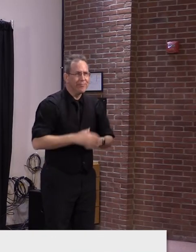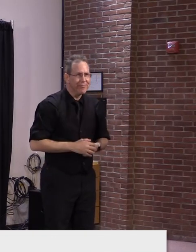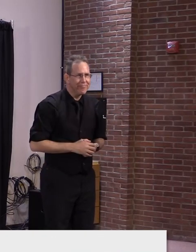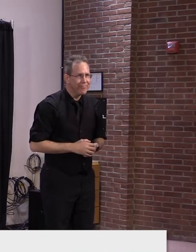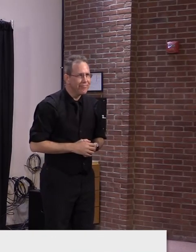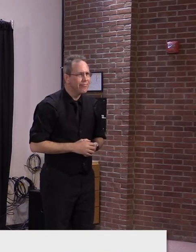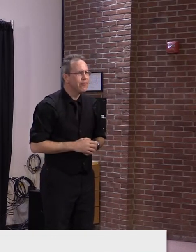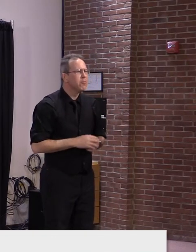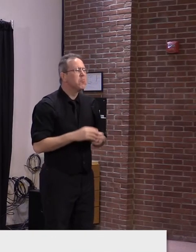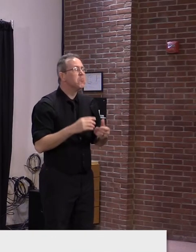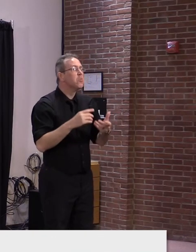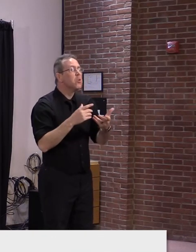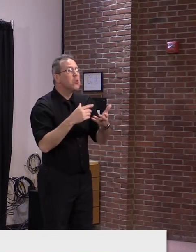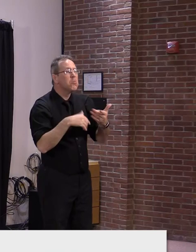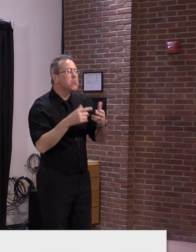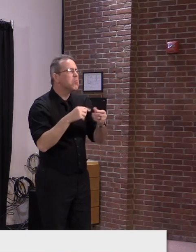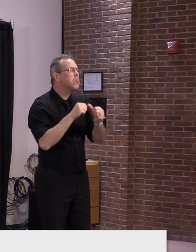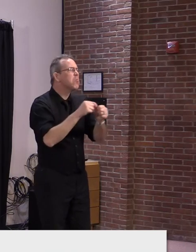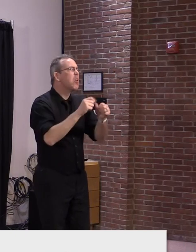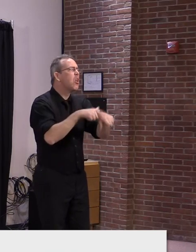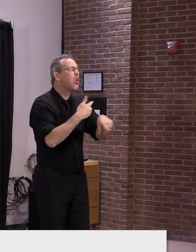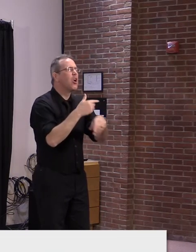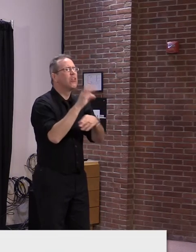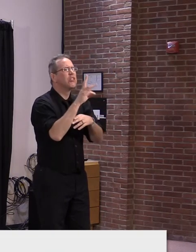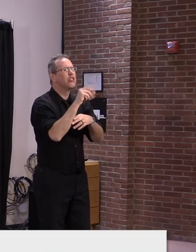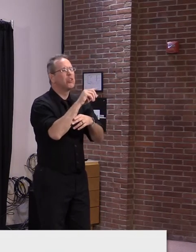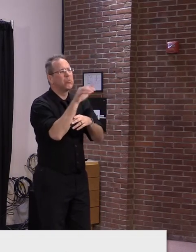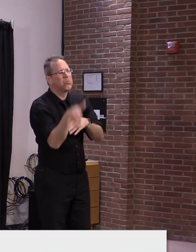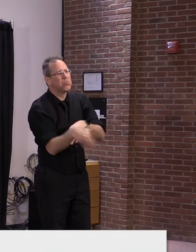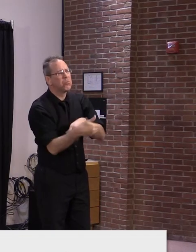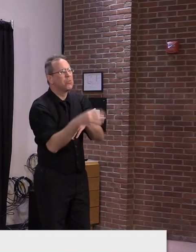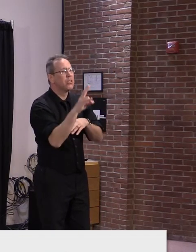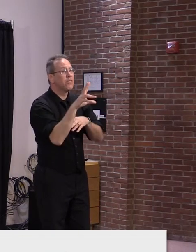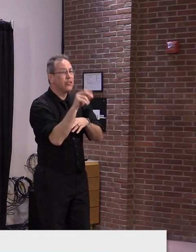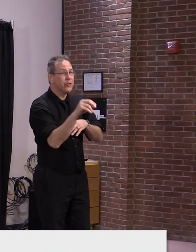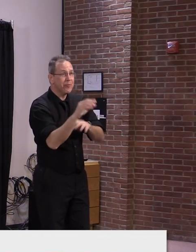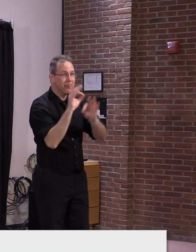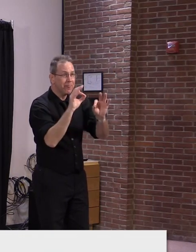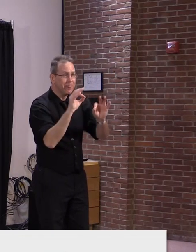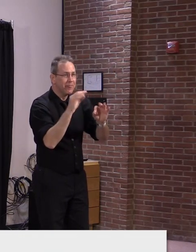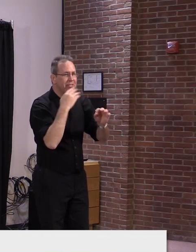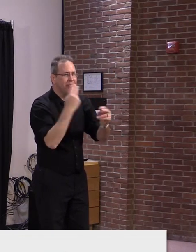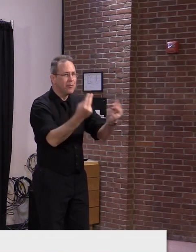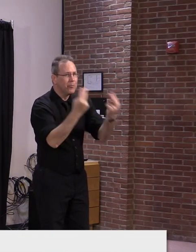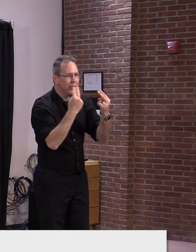within an hour. So thank you all very much. We'll see you again next Tuesday.